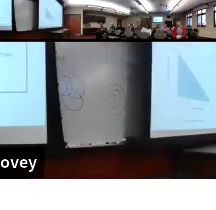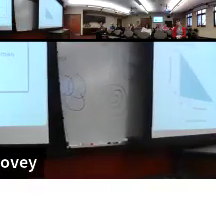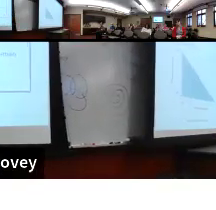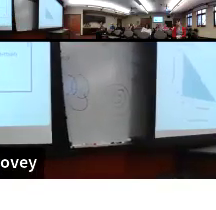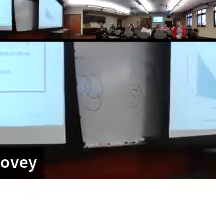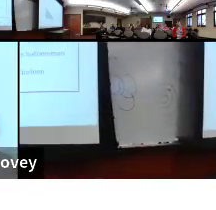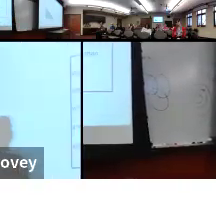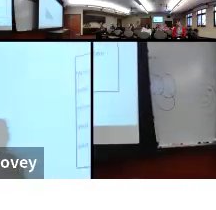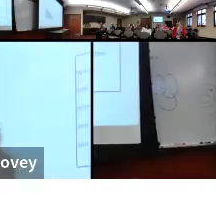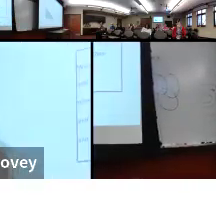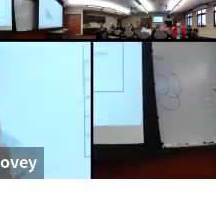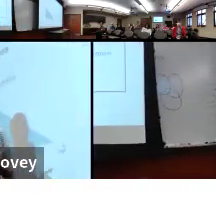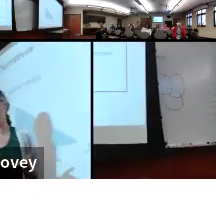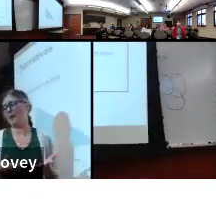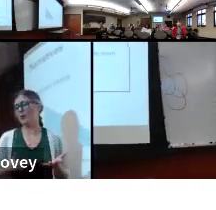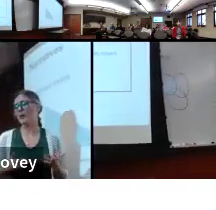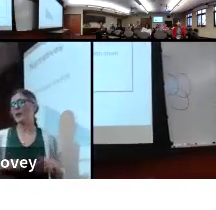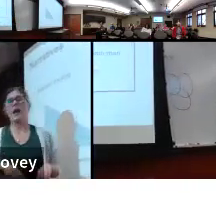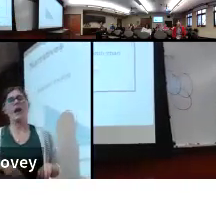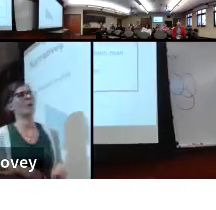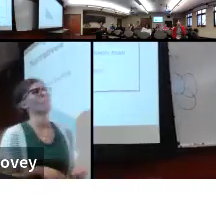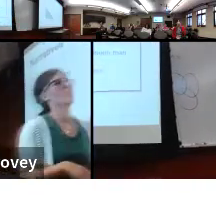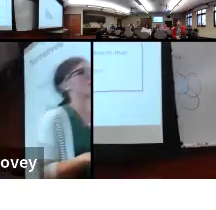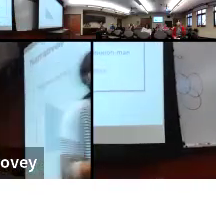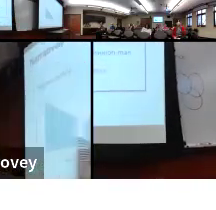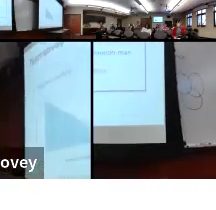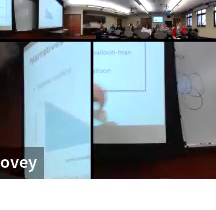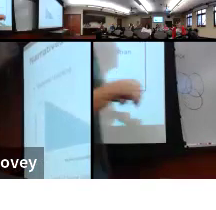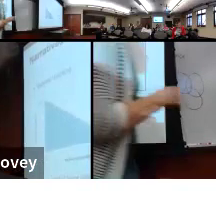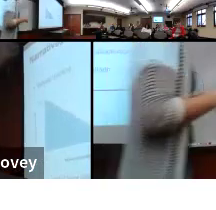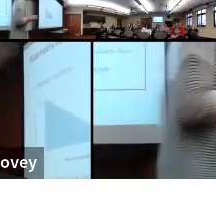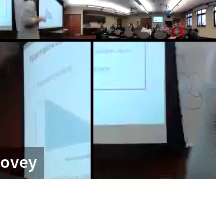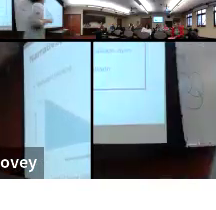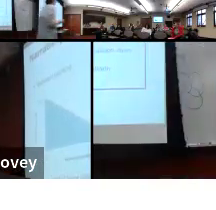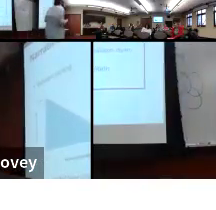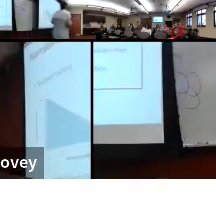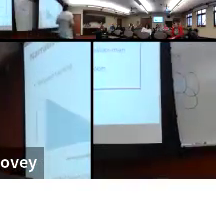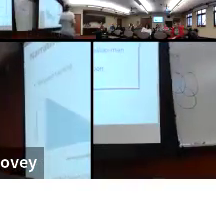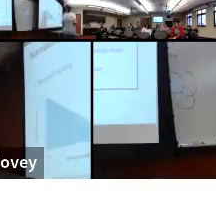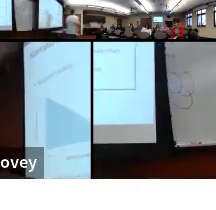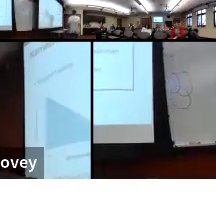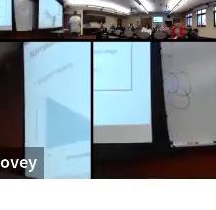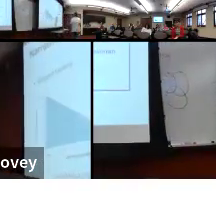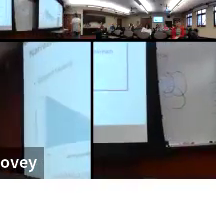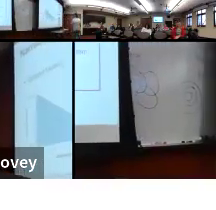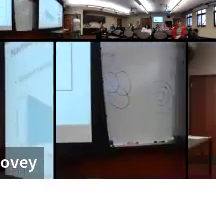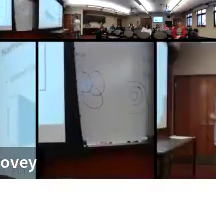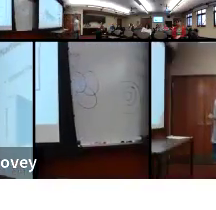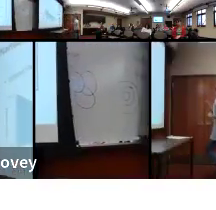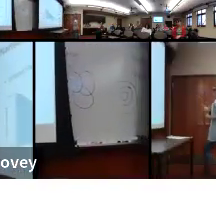beginning of a story of the type that I'm doing. And what we'll see in this example is